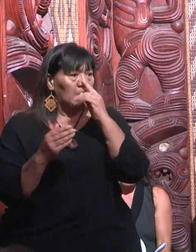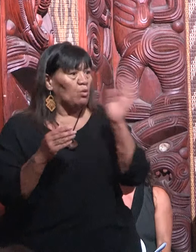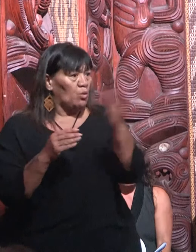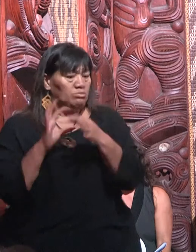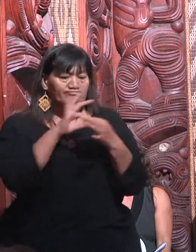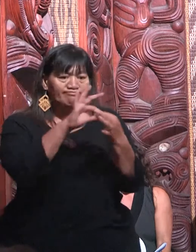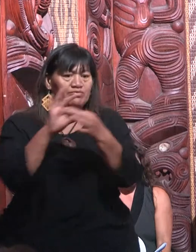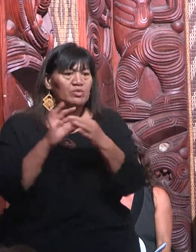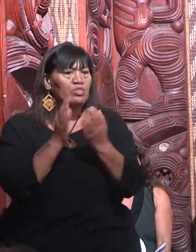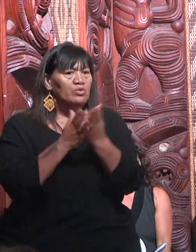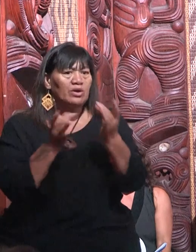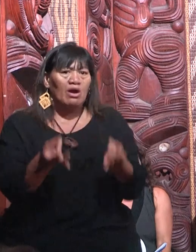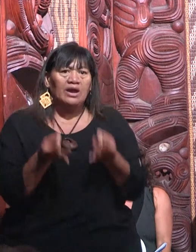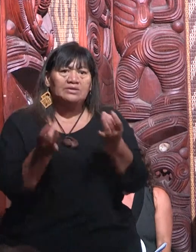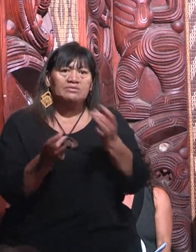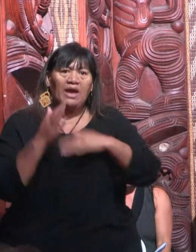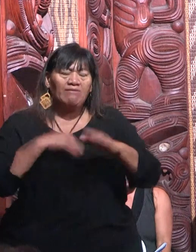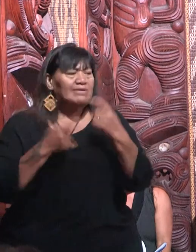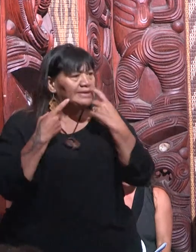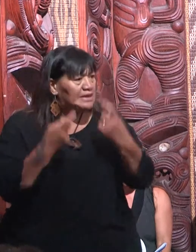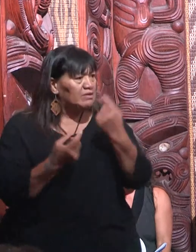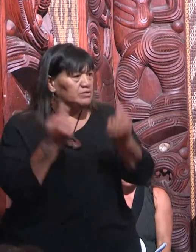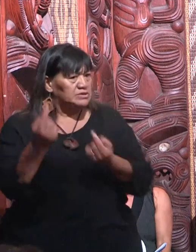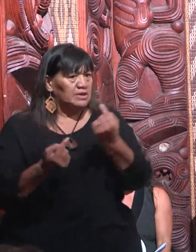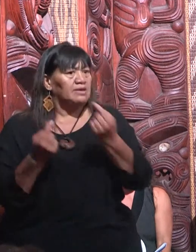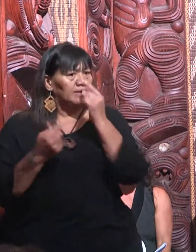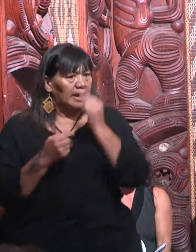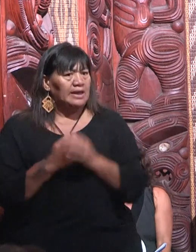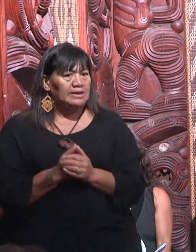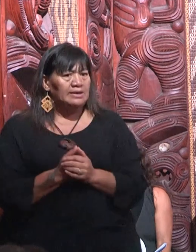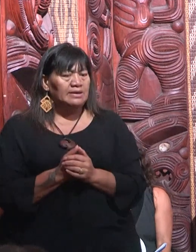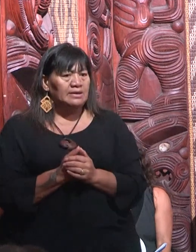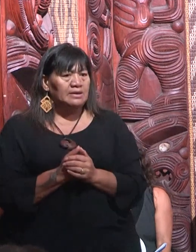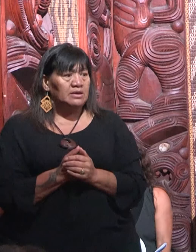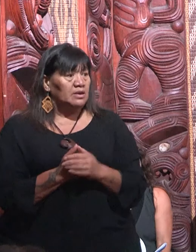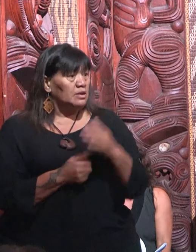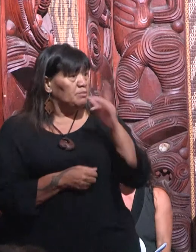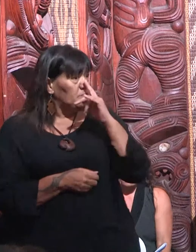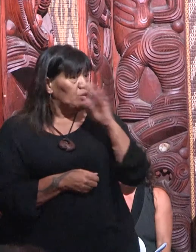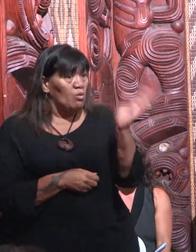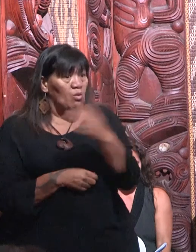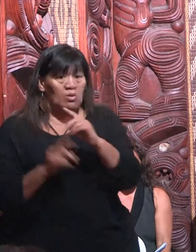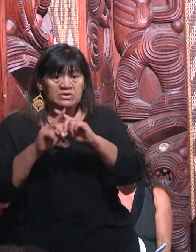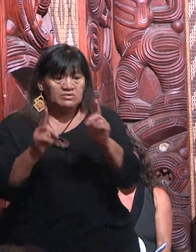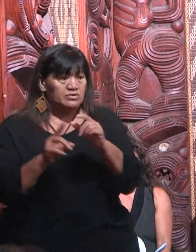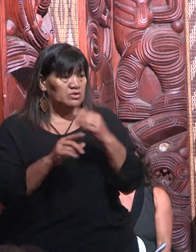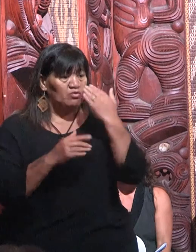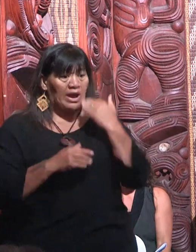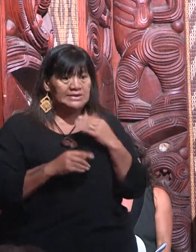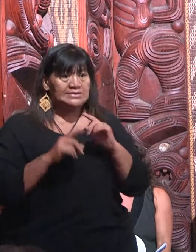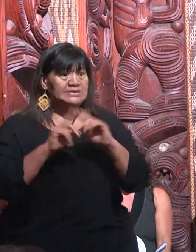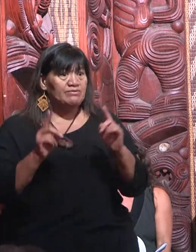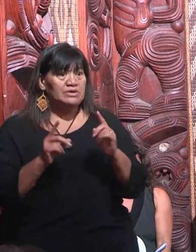kindness and care towards one another. Men of every creed and race, gather here before